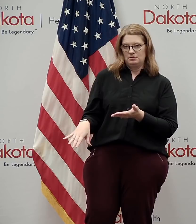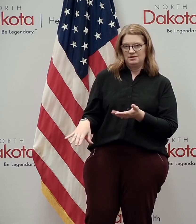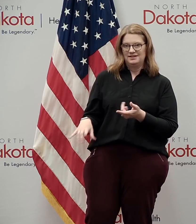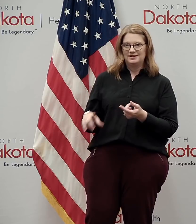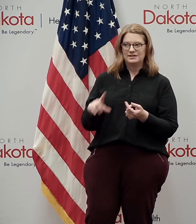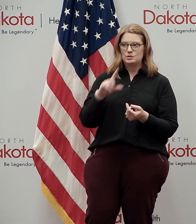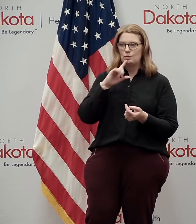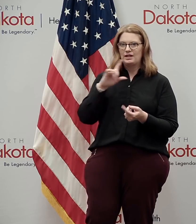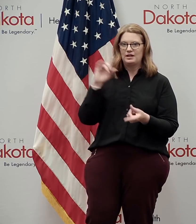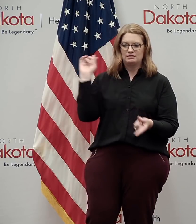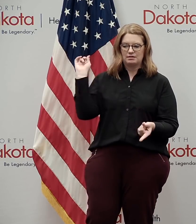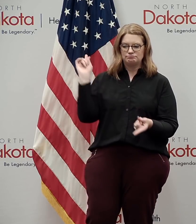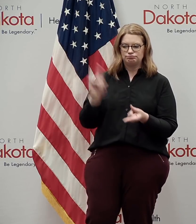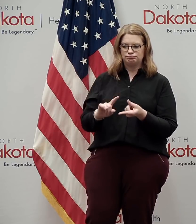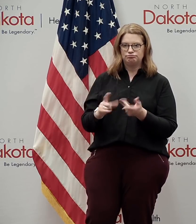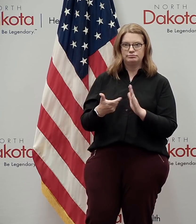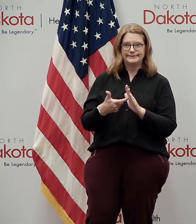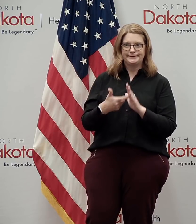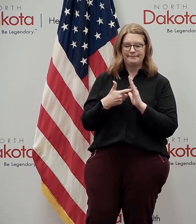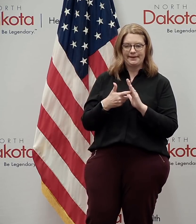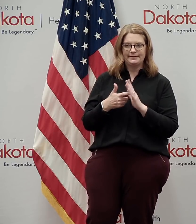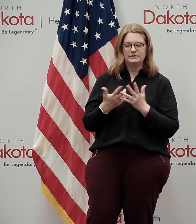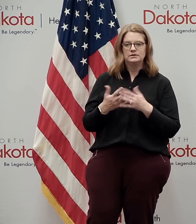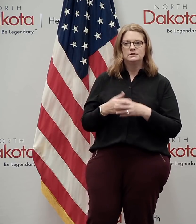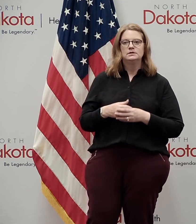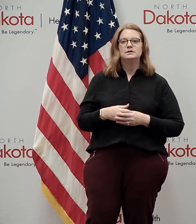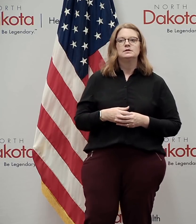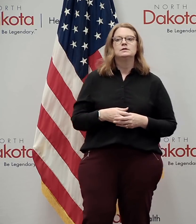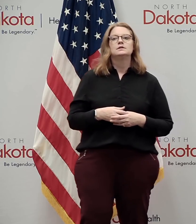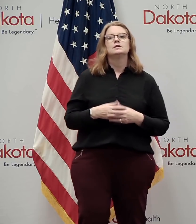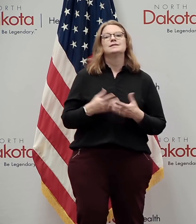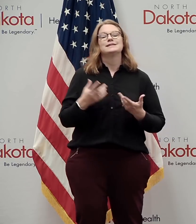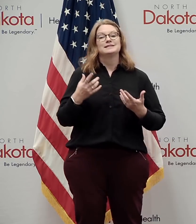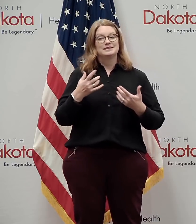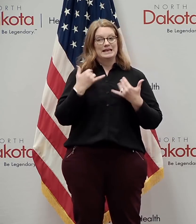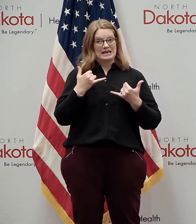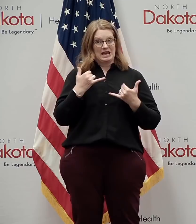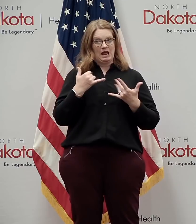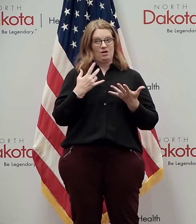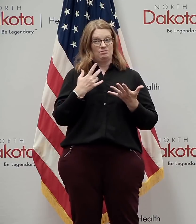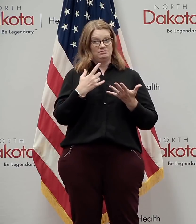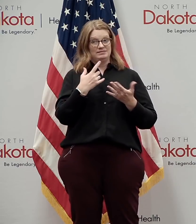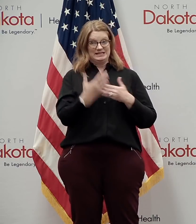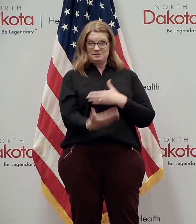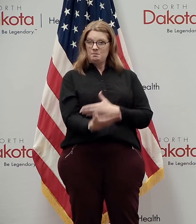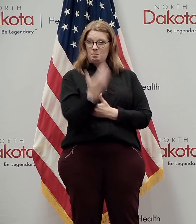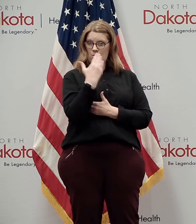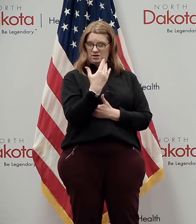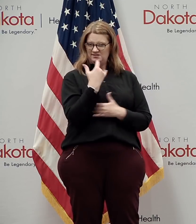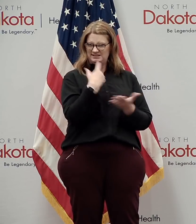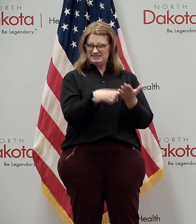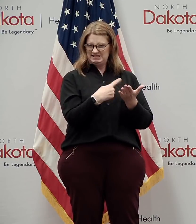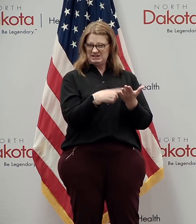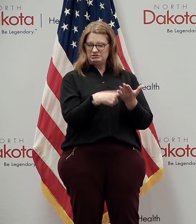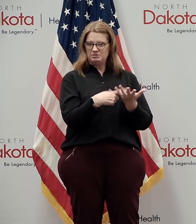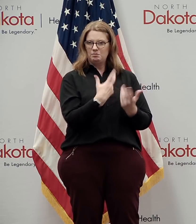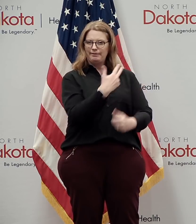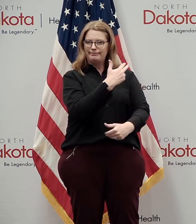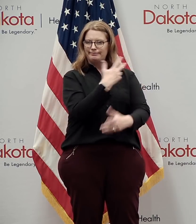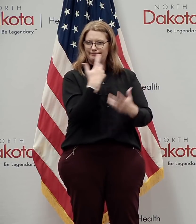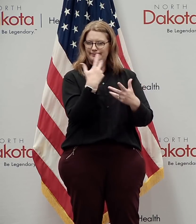decrease in demand. And so we're starting to see, from the call this morning, we're starting to see the